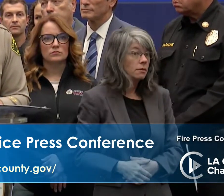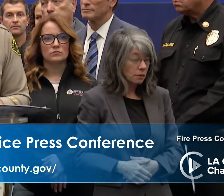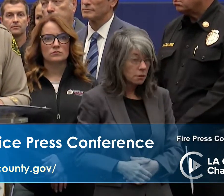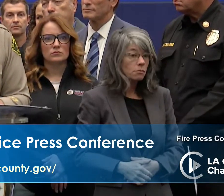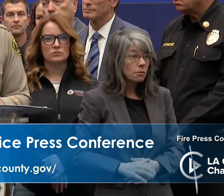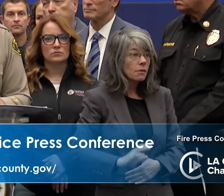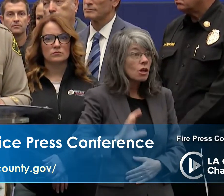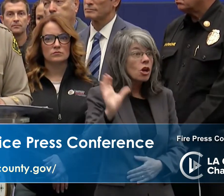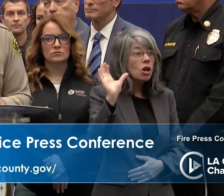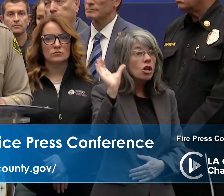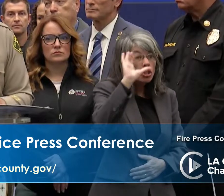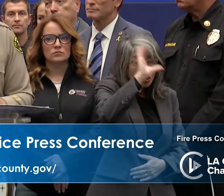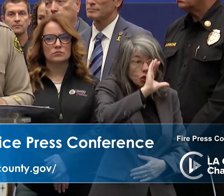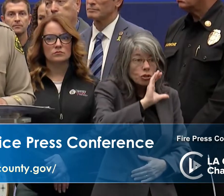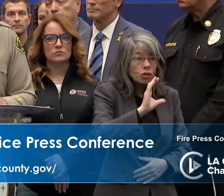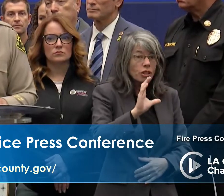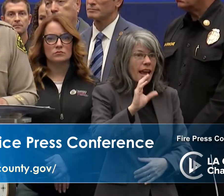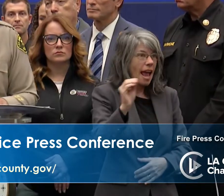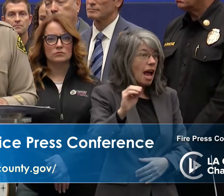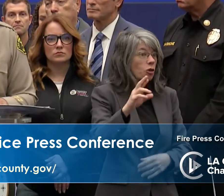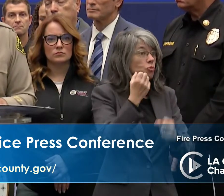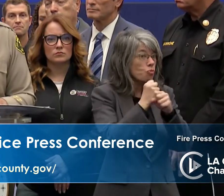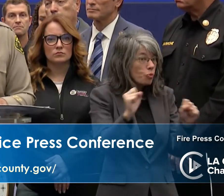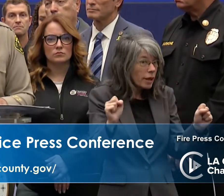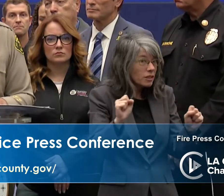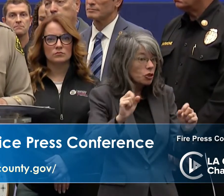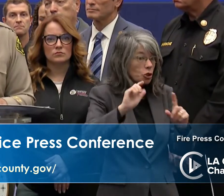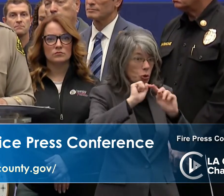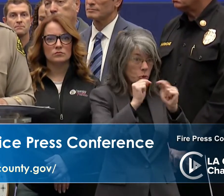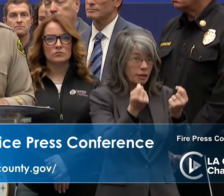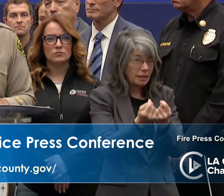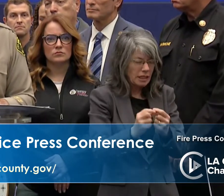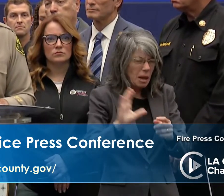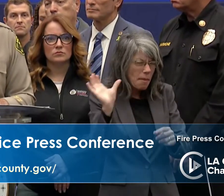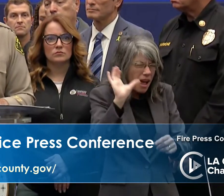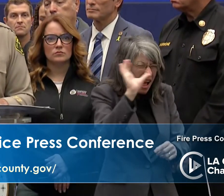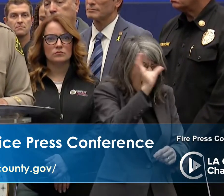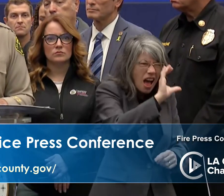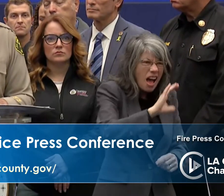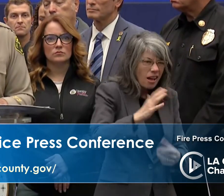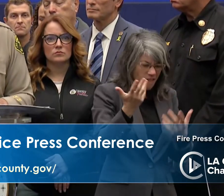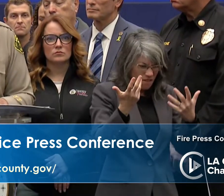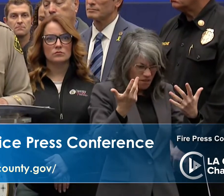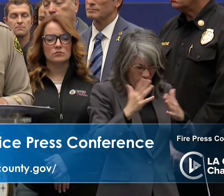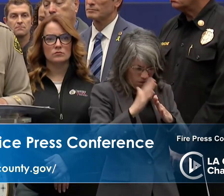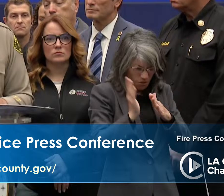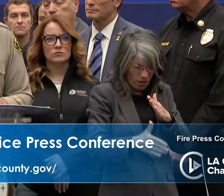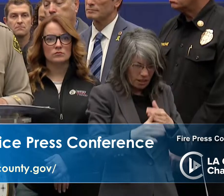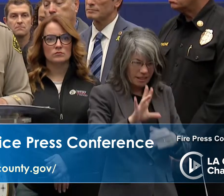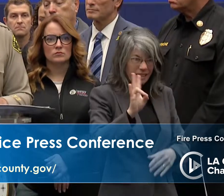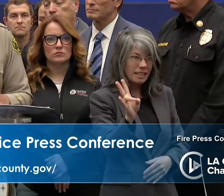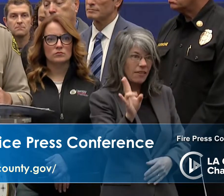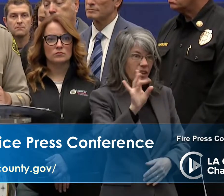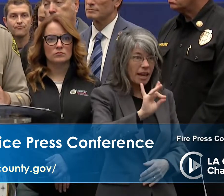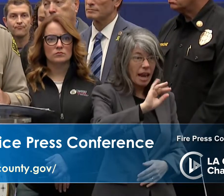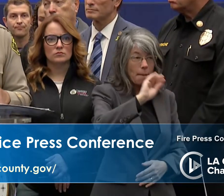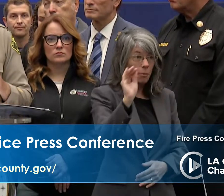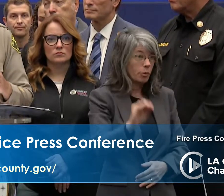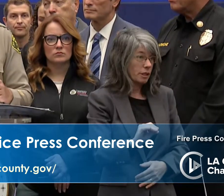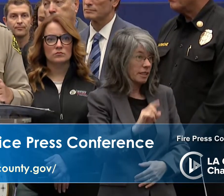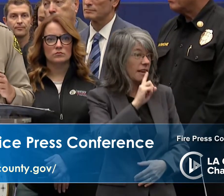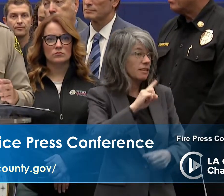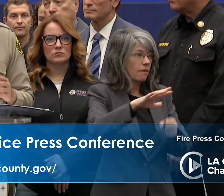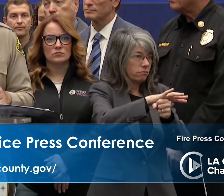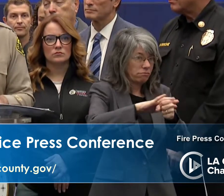Search and rescue operations. Our search and rescue teams have completed approximately 78% of the search